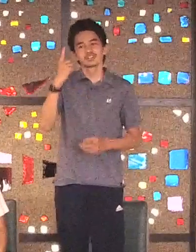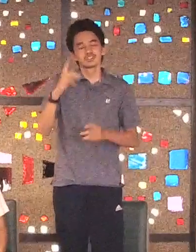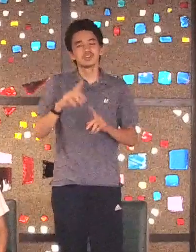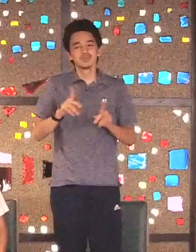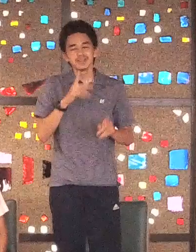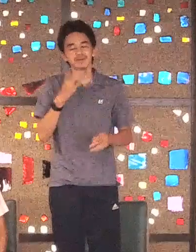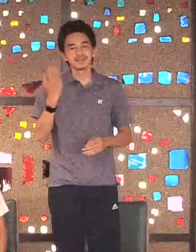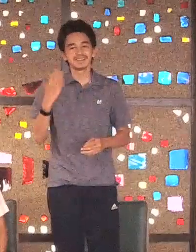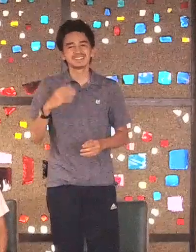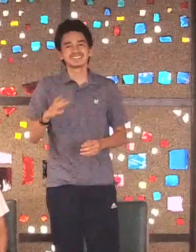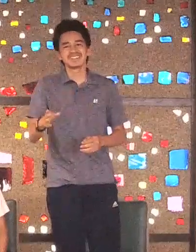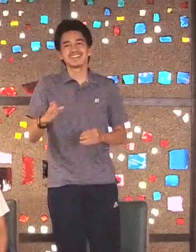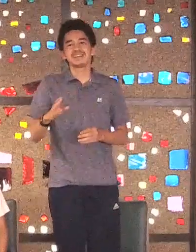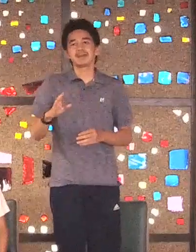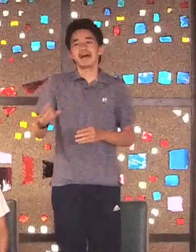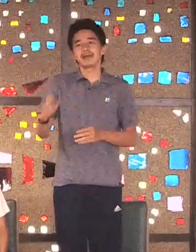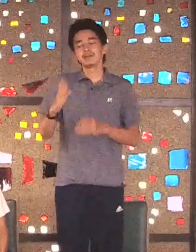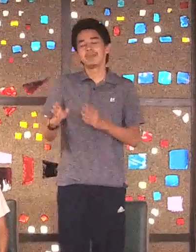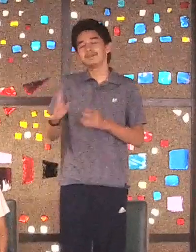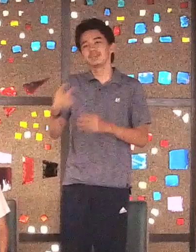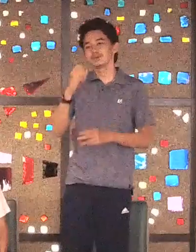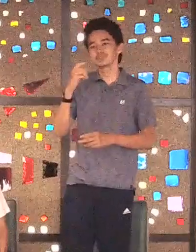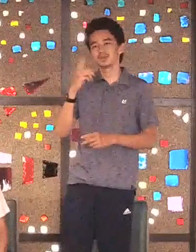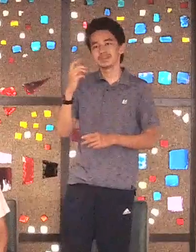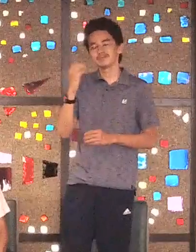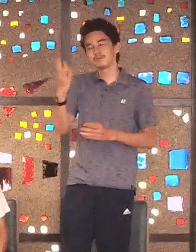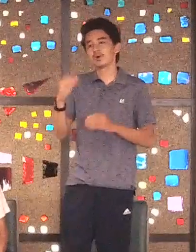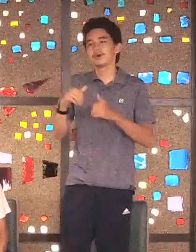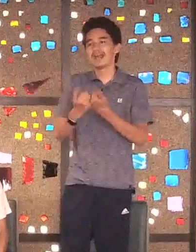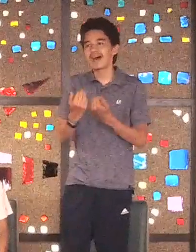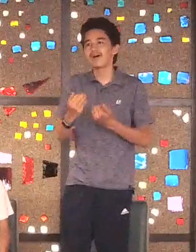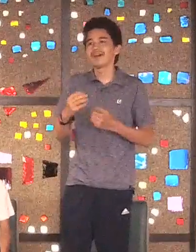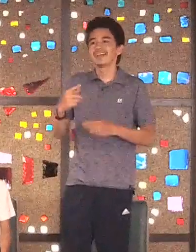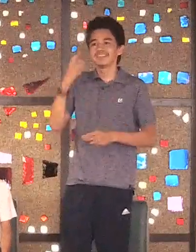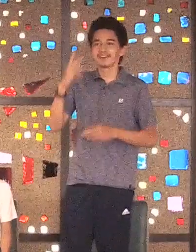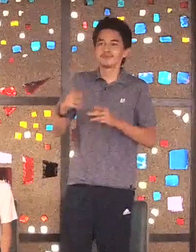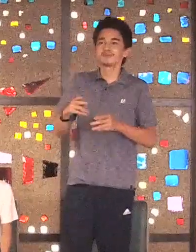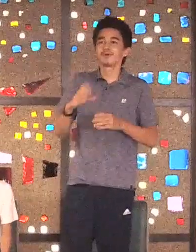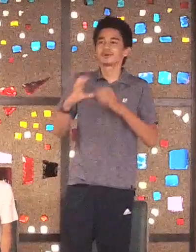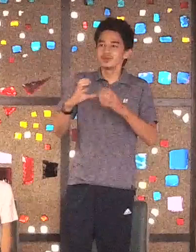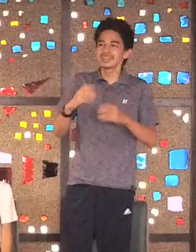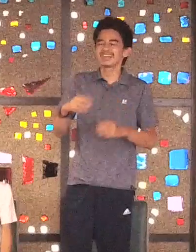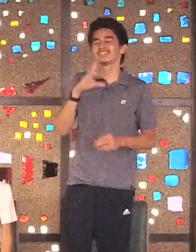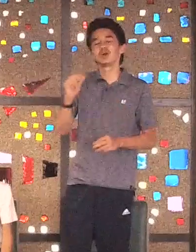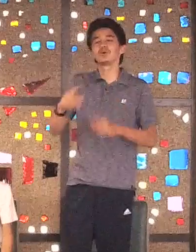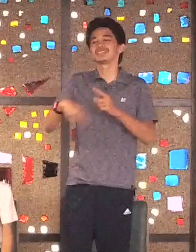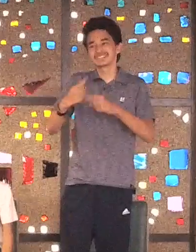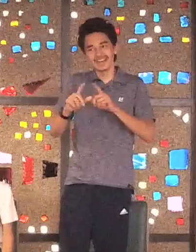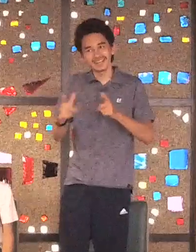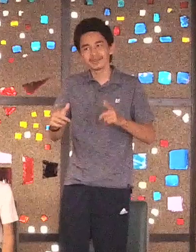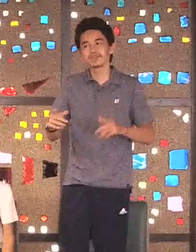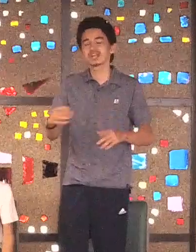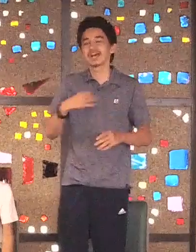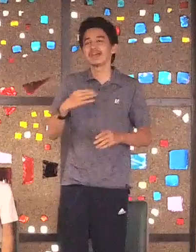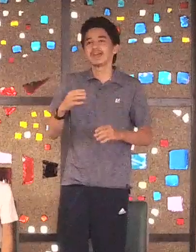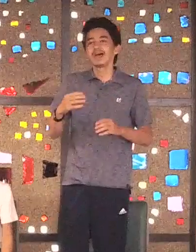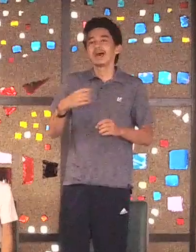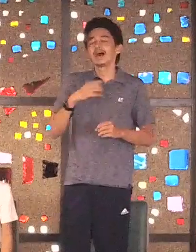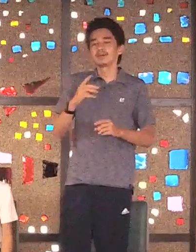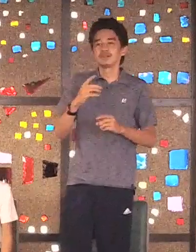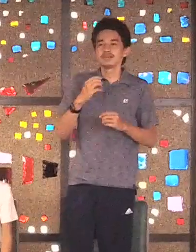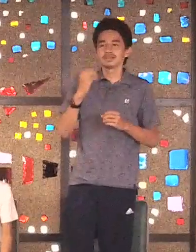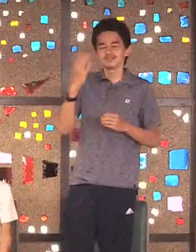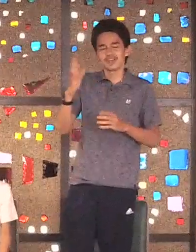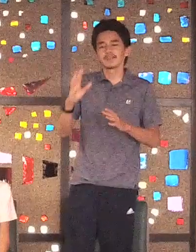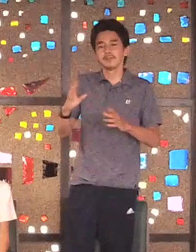I understood really because maybe he wasn't really informed on how deaf people communicate. I said, no, it's sign language.